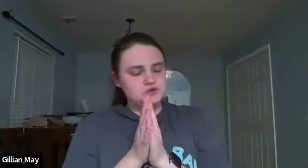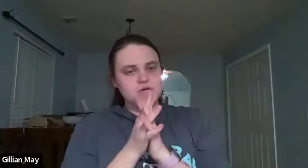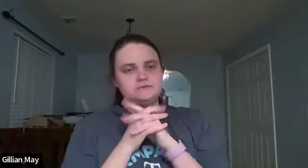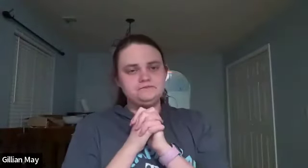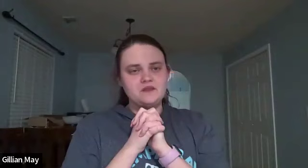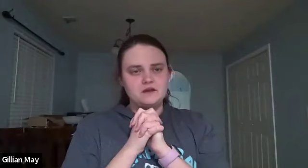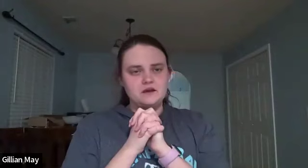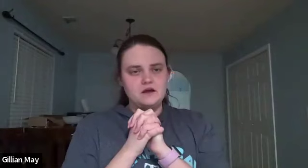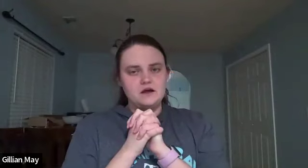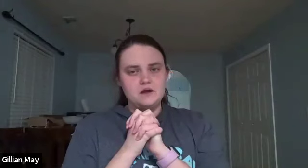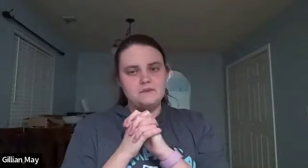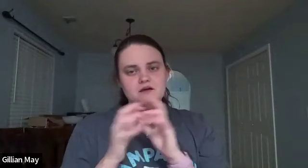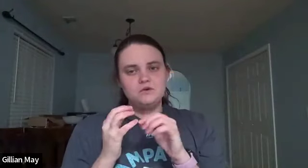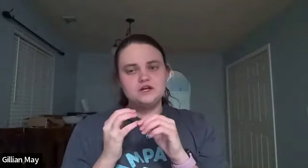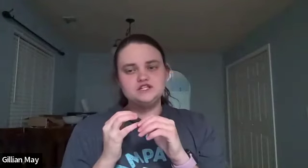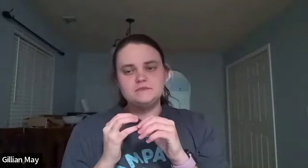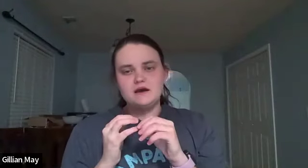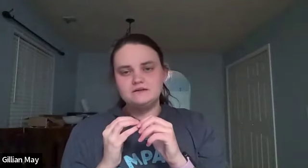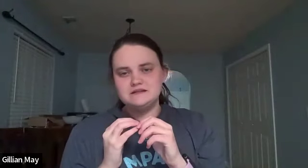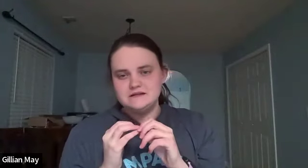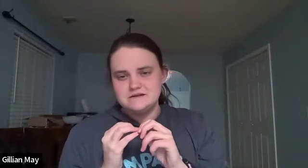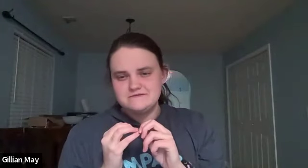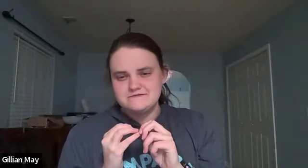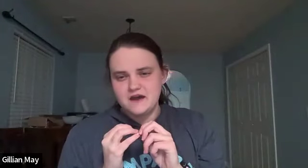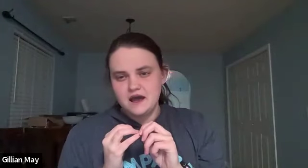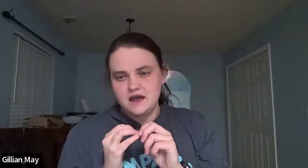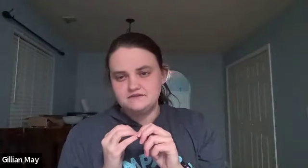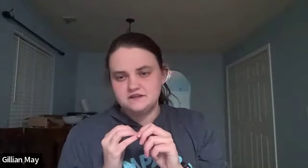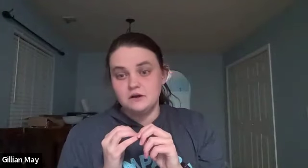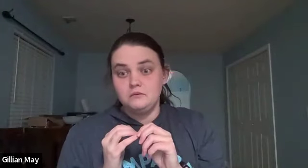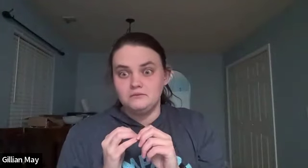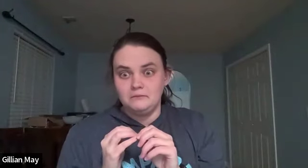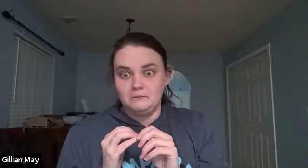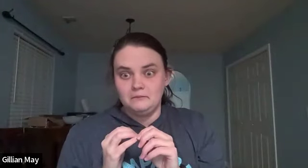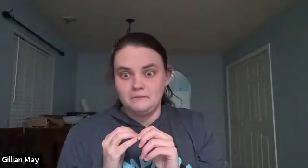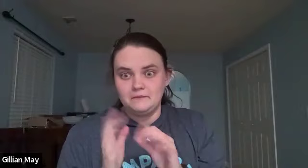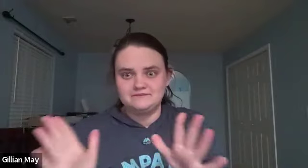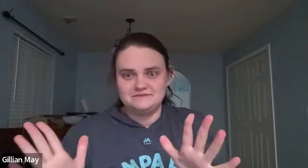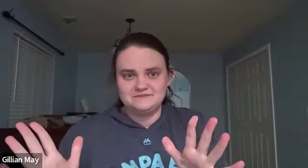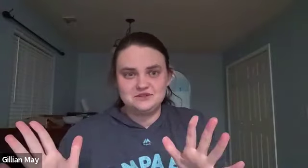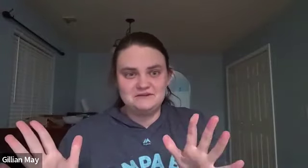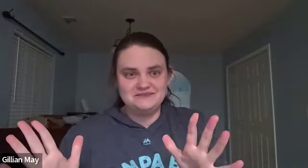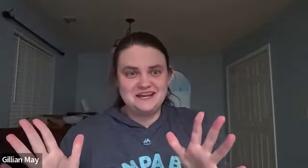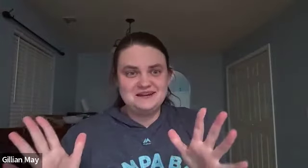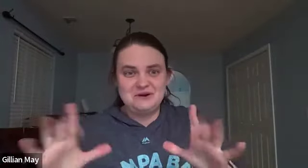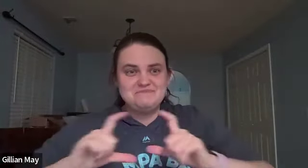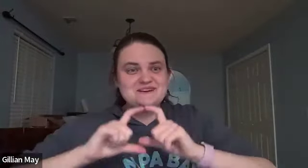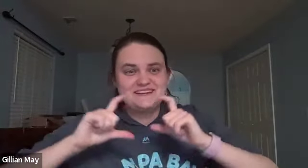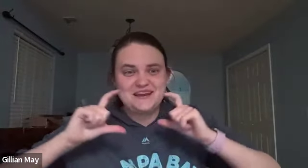to, we're going to do about 5 to, oh, sorry, Miss Katie put up big caps